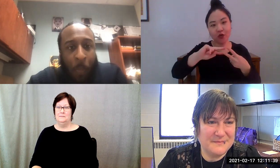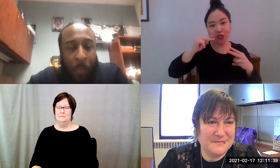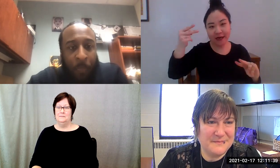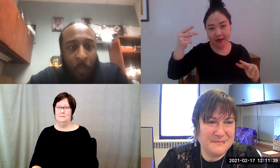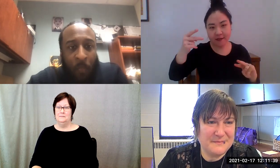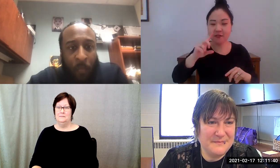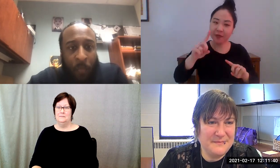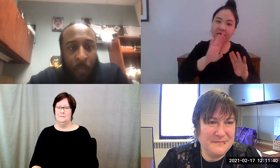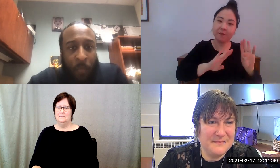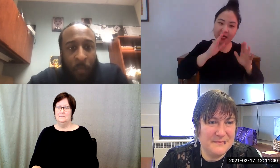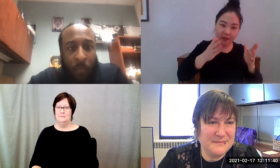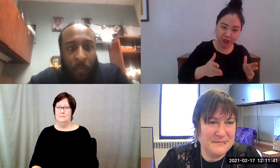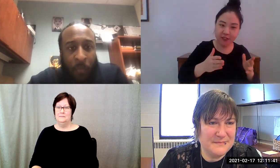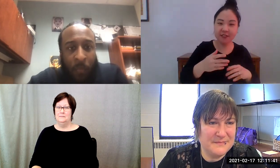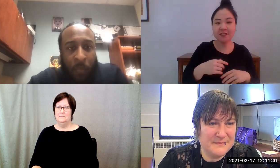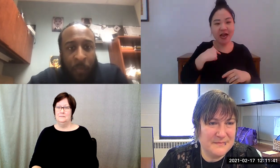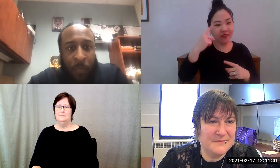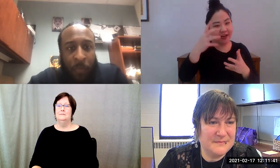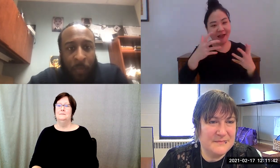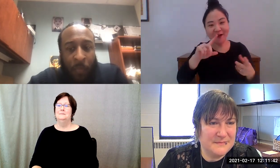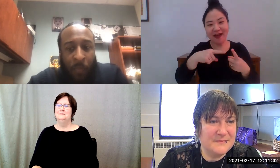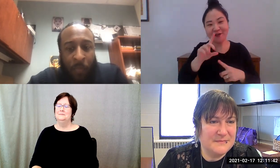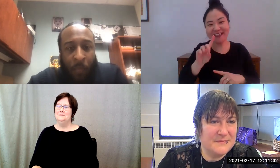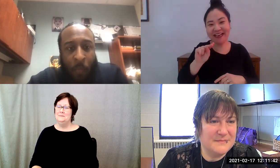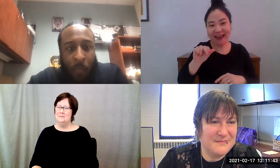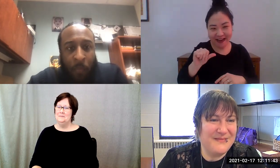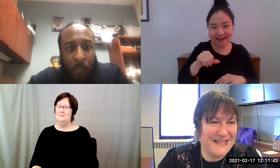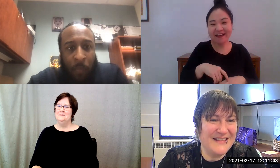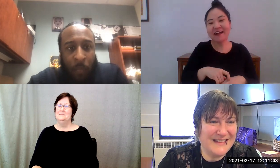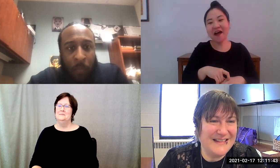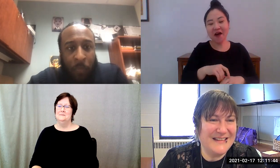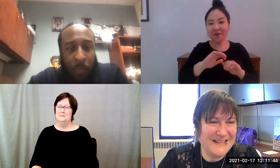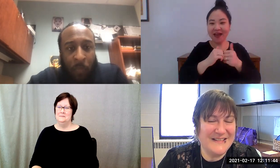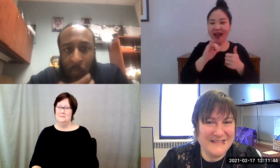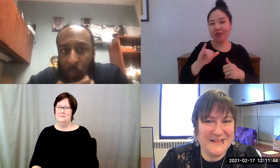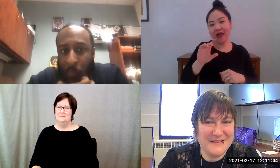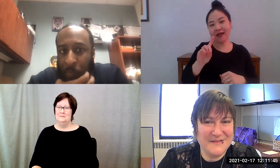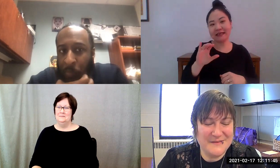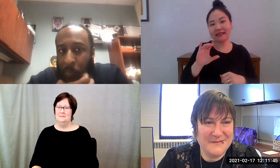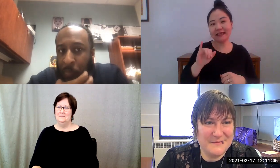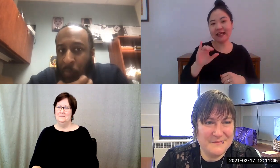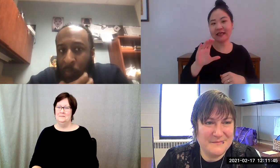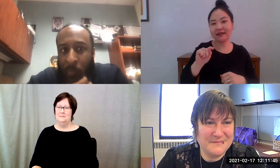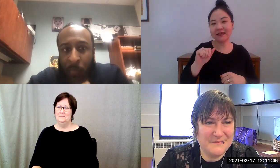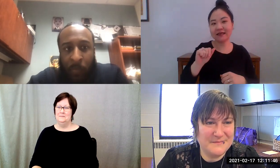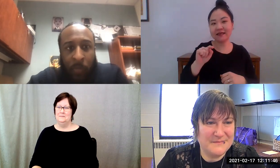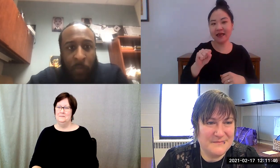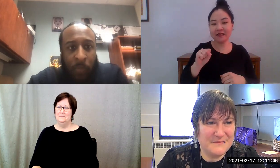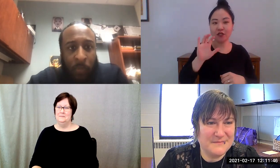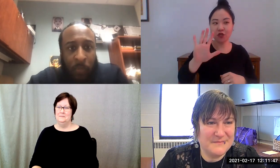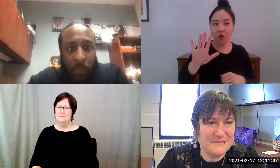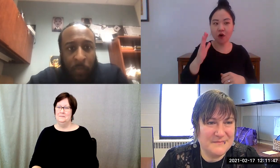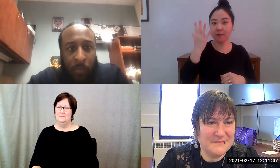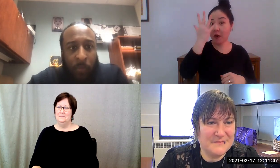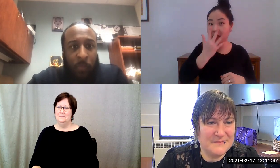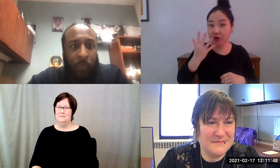like, your genetics, being a biologist. I think a lot about DNA and how that